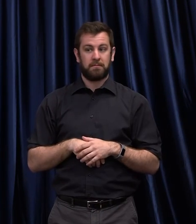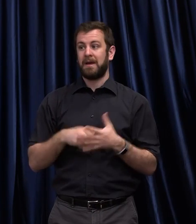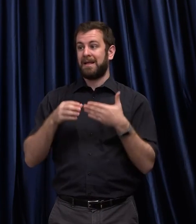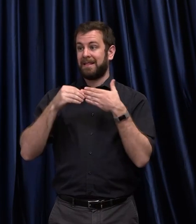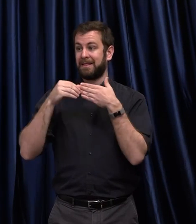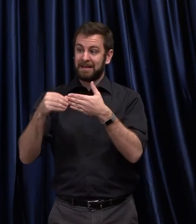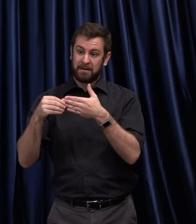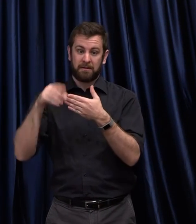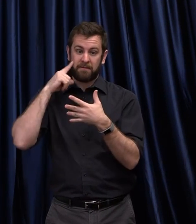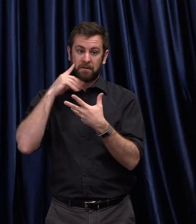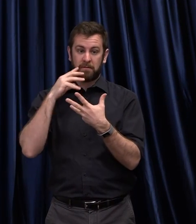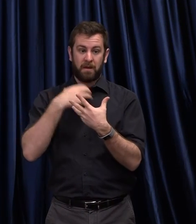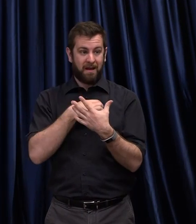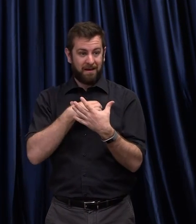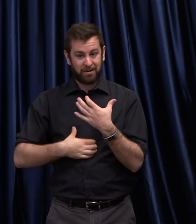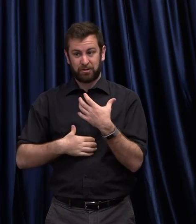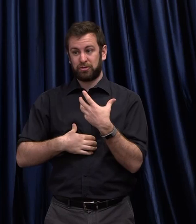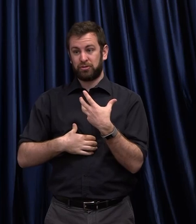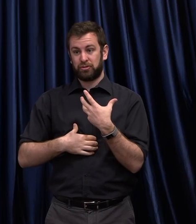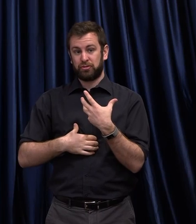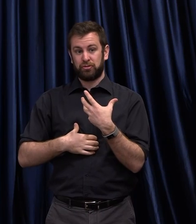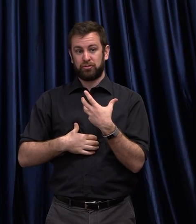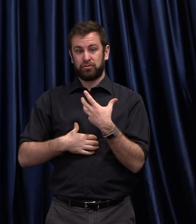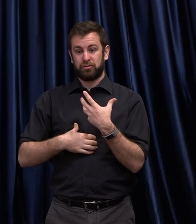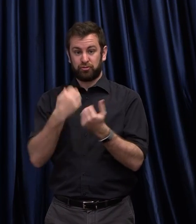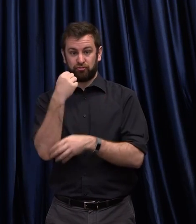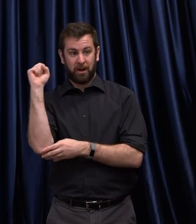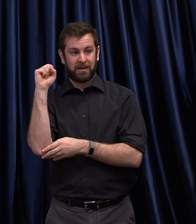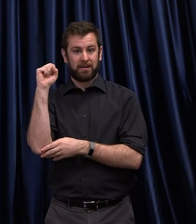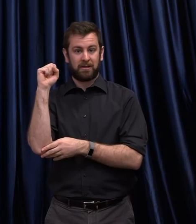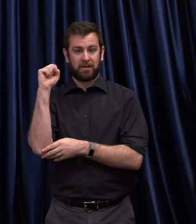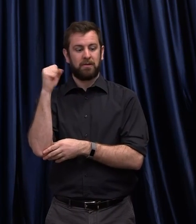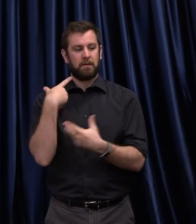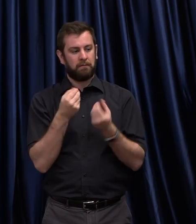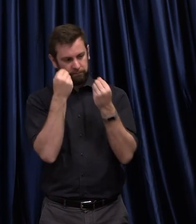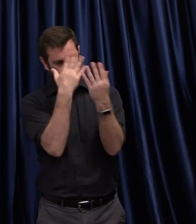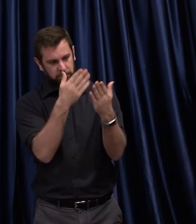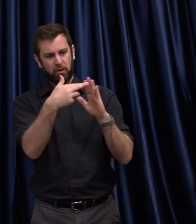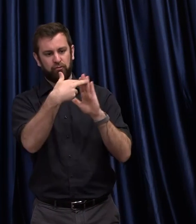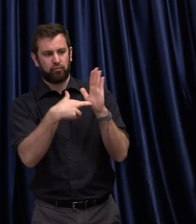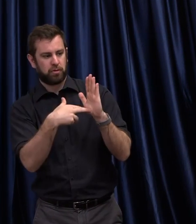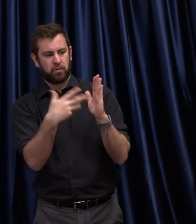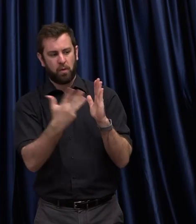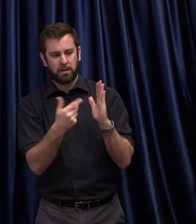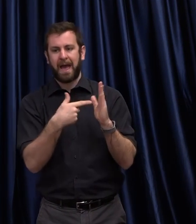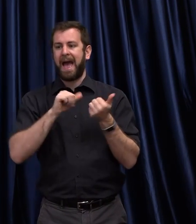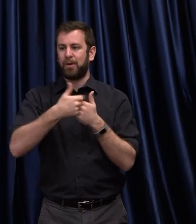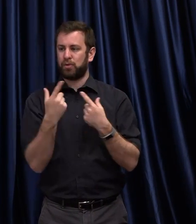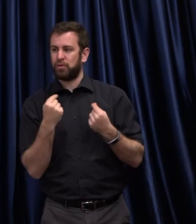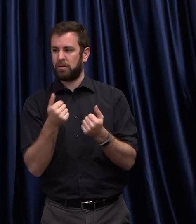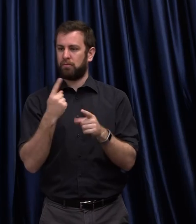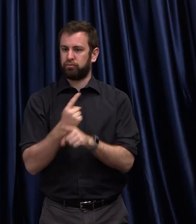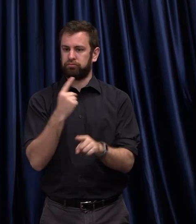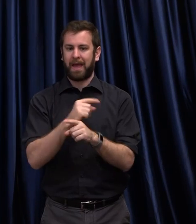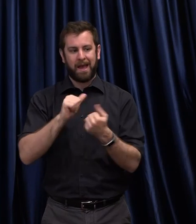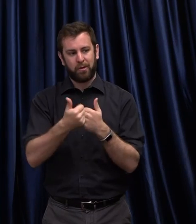of the hunger strike will come to them and give them the rules of hunger strike. How you do it, how you